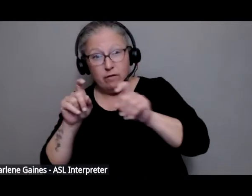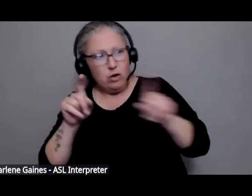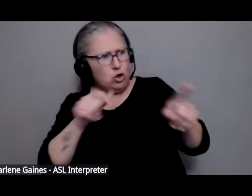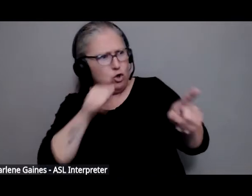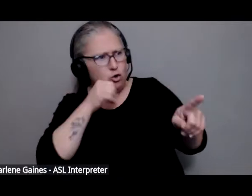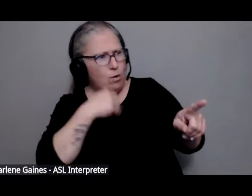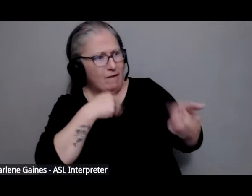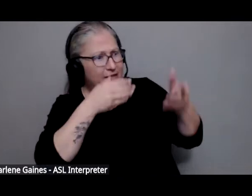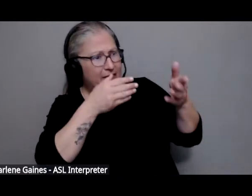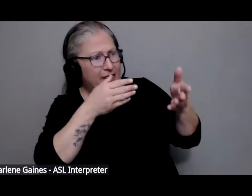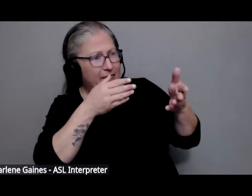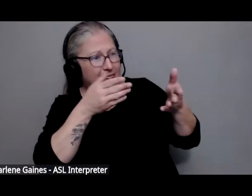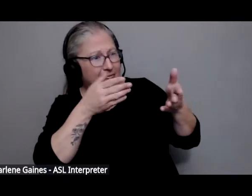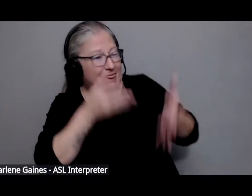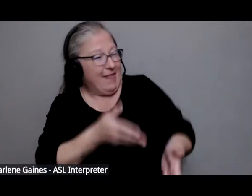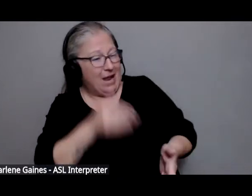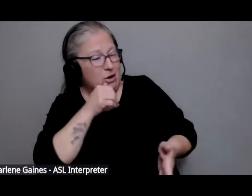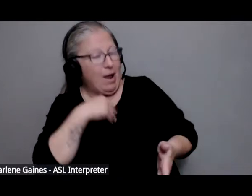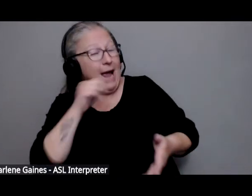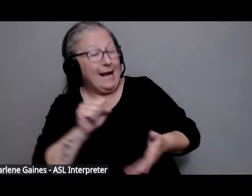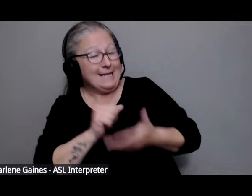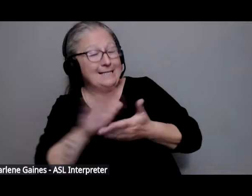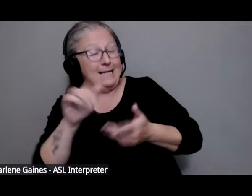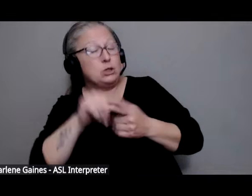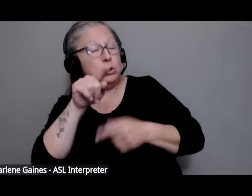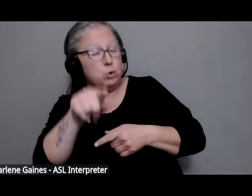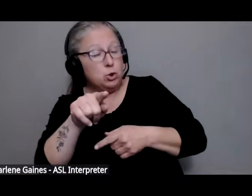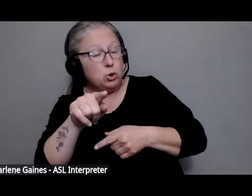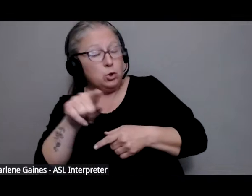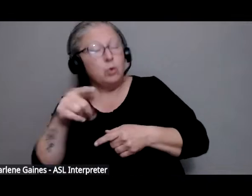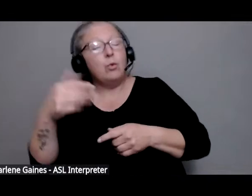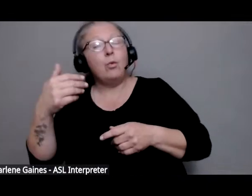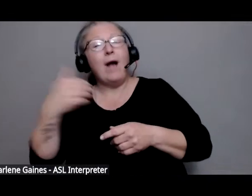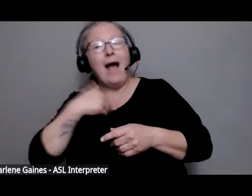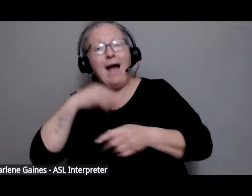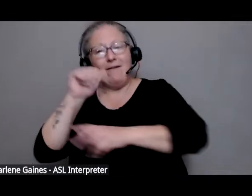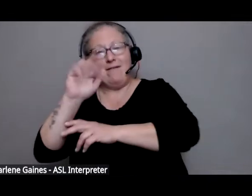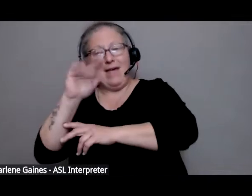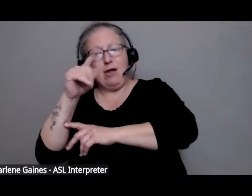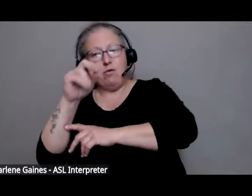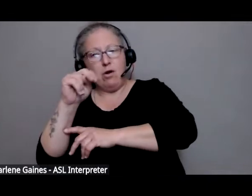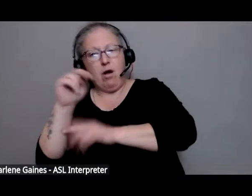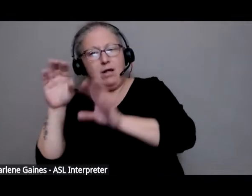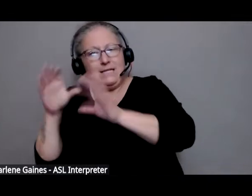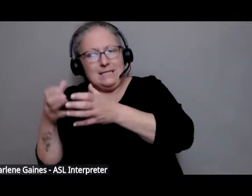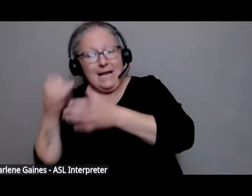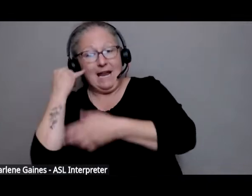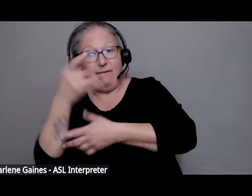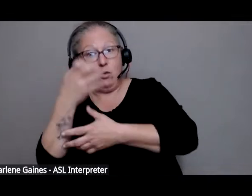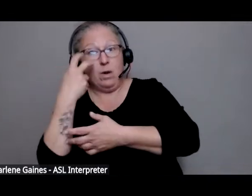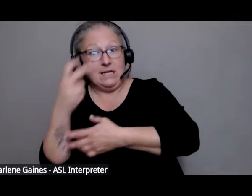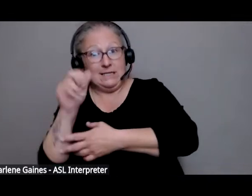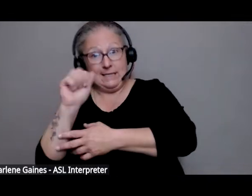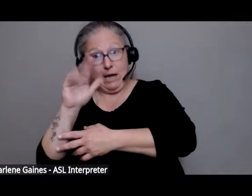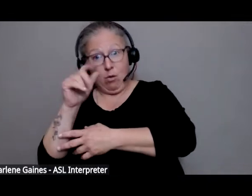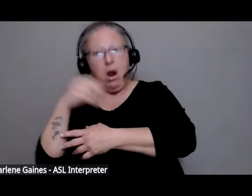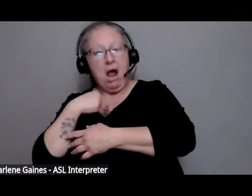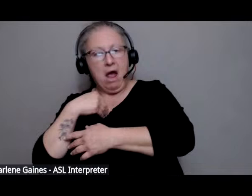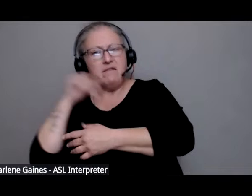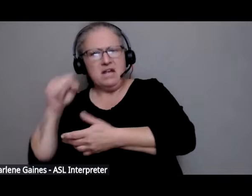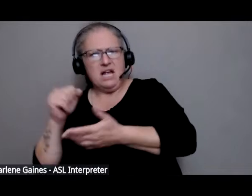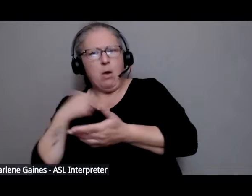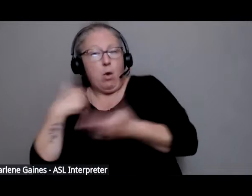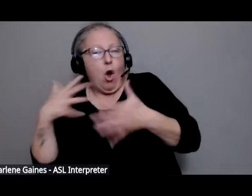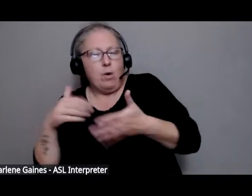send it to you. And you're welcome. There's an Aragon set of data. If you want to see the Aragon data, that's fine. And we've sent it to your site administration